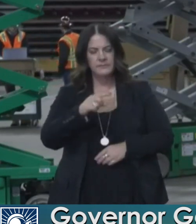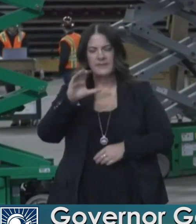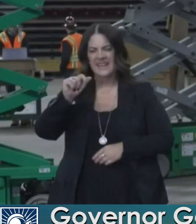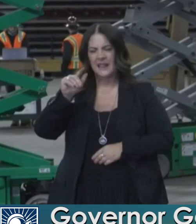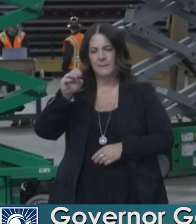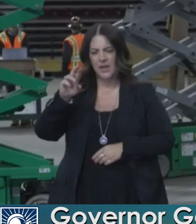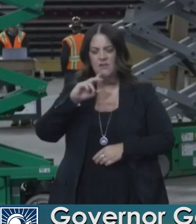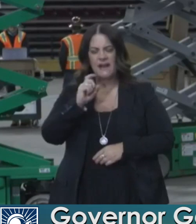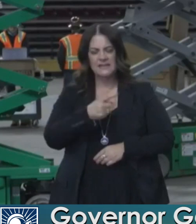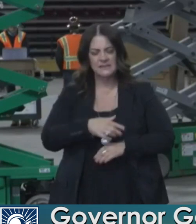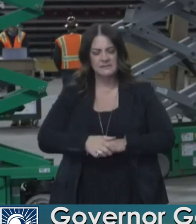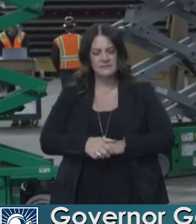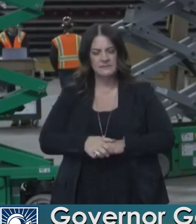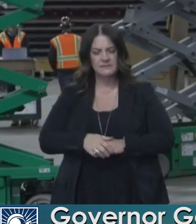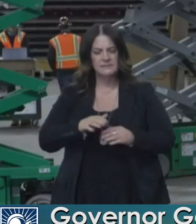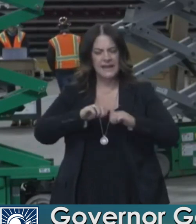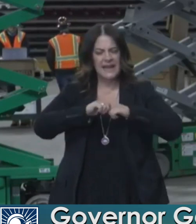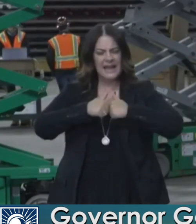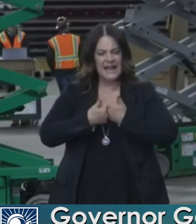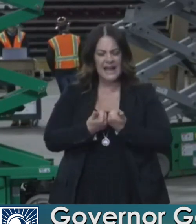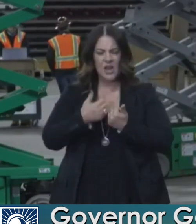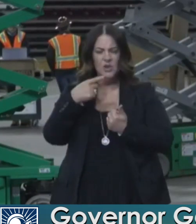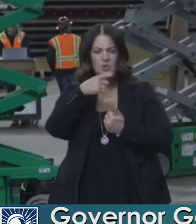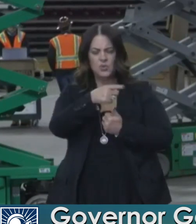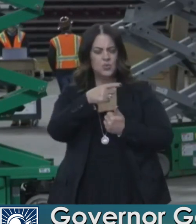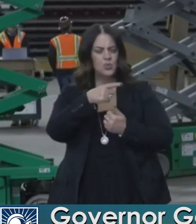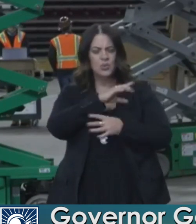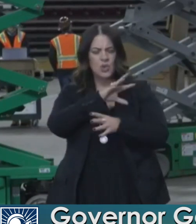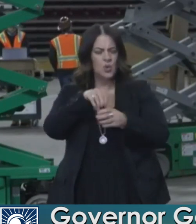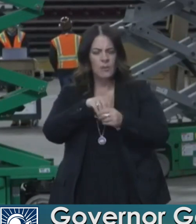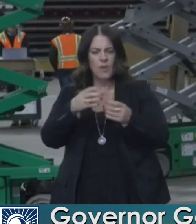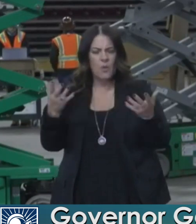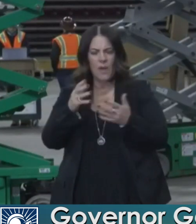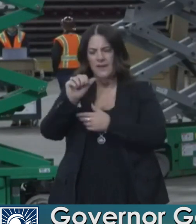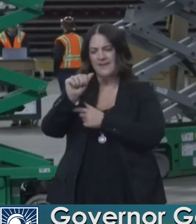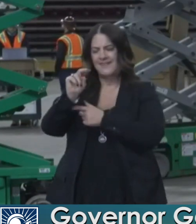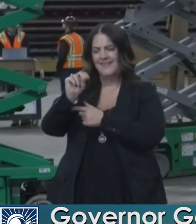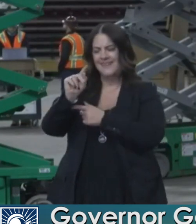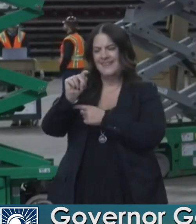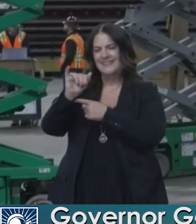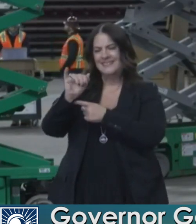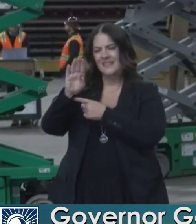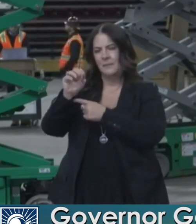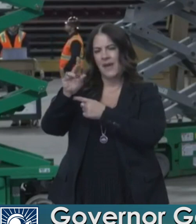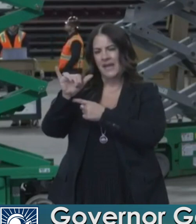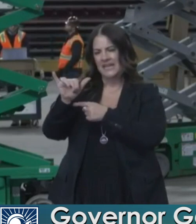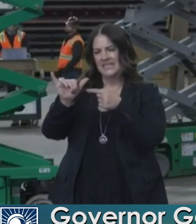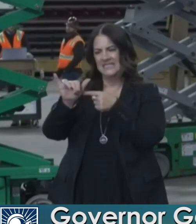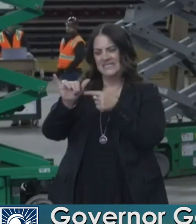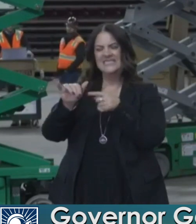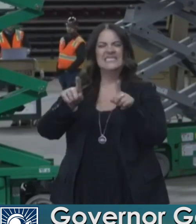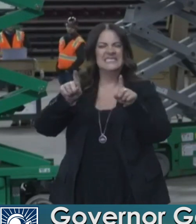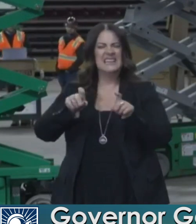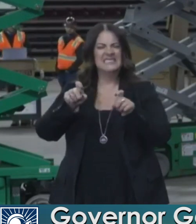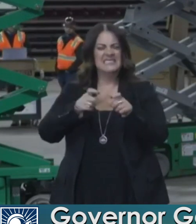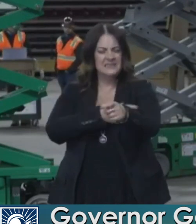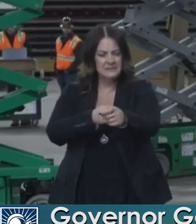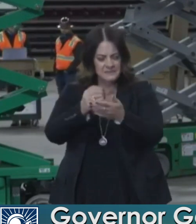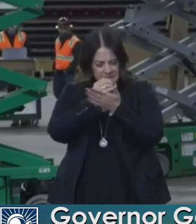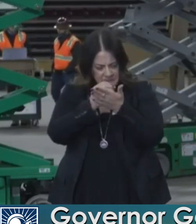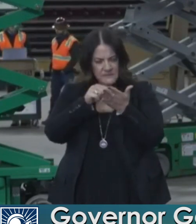antibody tests into California's ongoing response? What do you envision the role of antibody tests will be in getting people back to work?